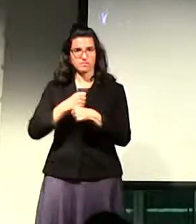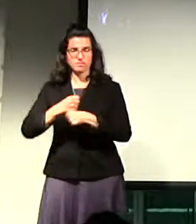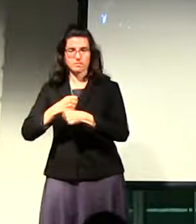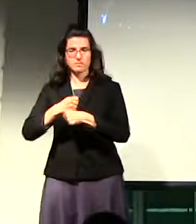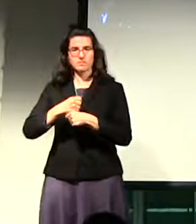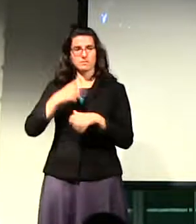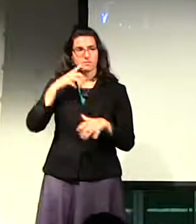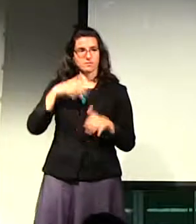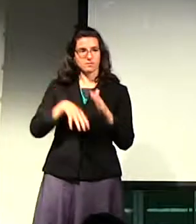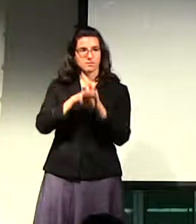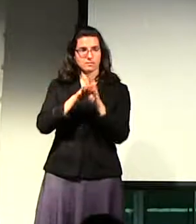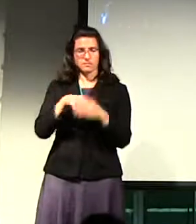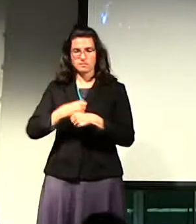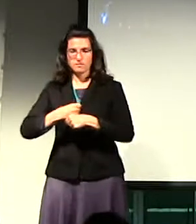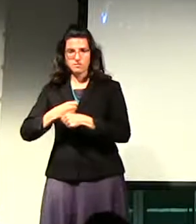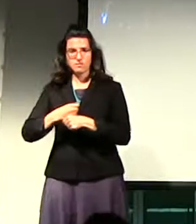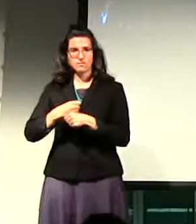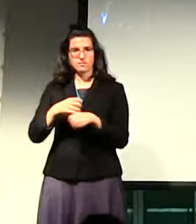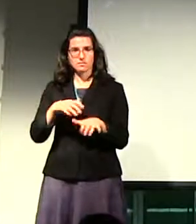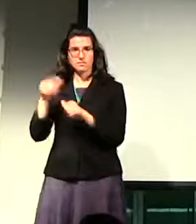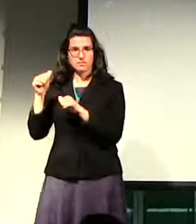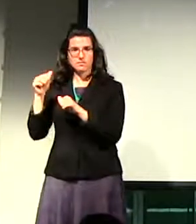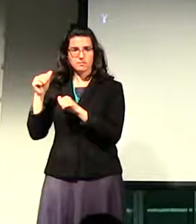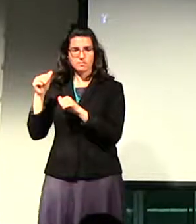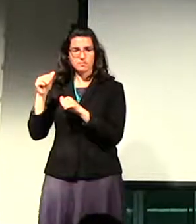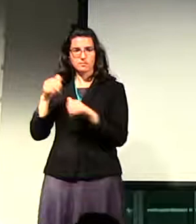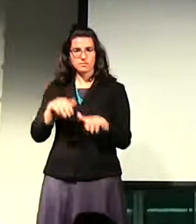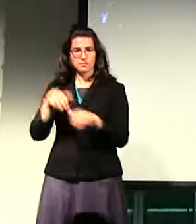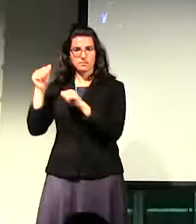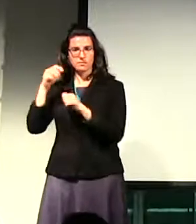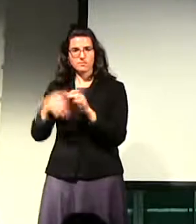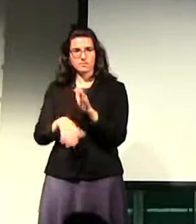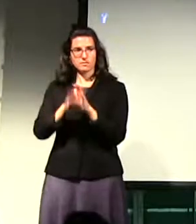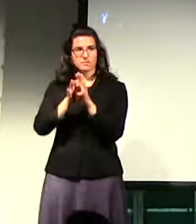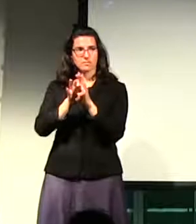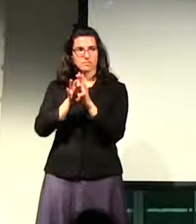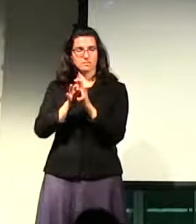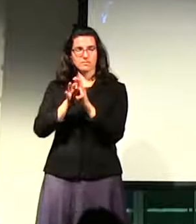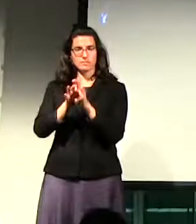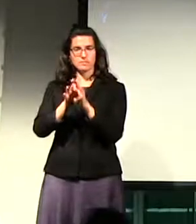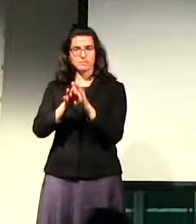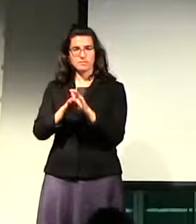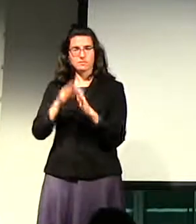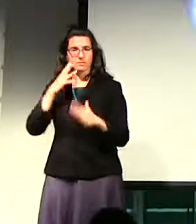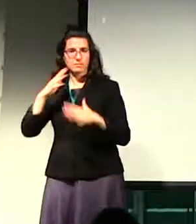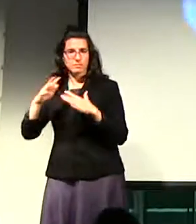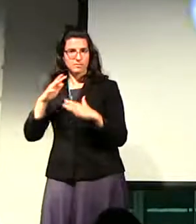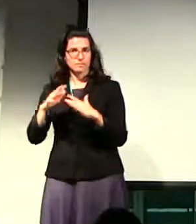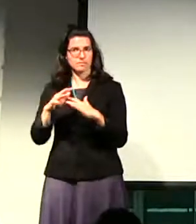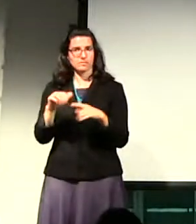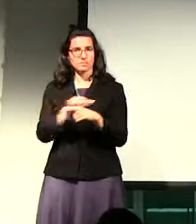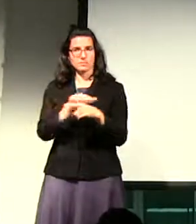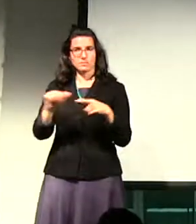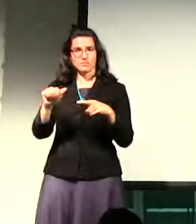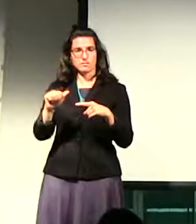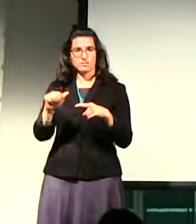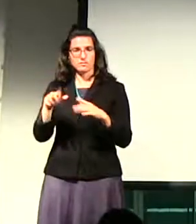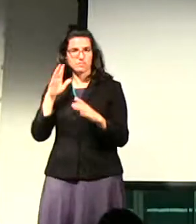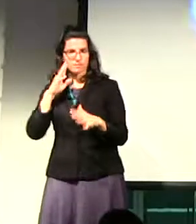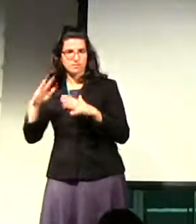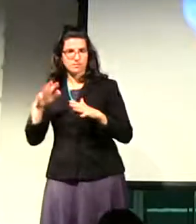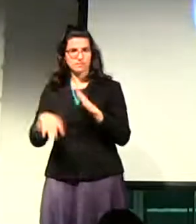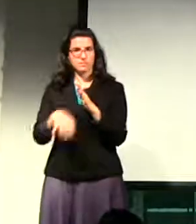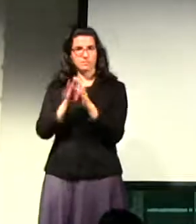new one, found, forming, new one, found this, new one, found this, sounded, found this, sounded, found this, sounded, found